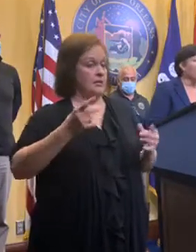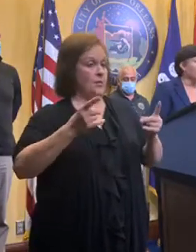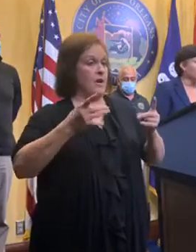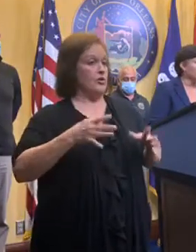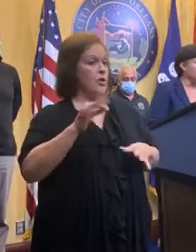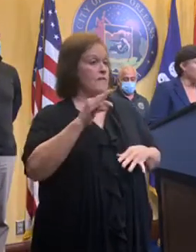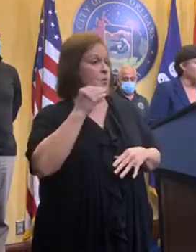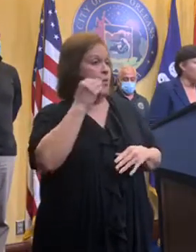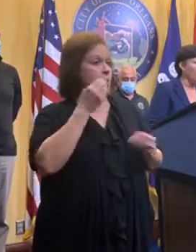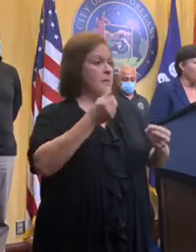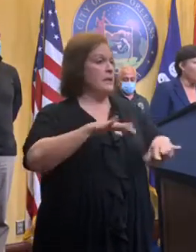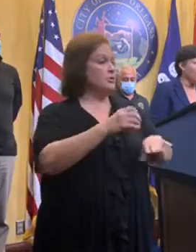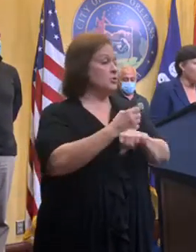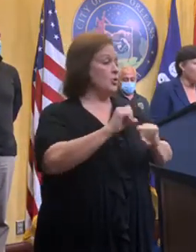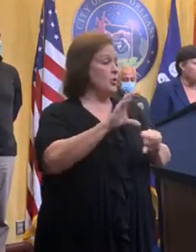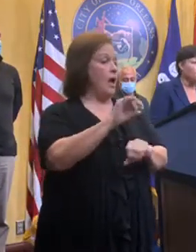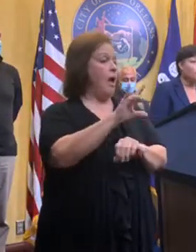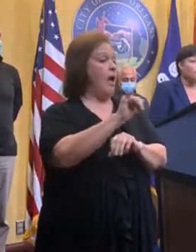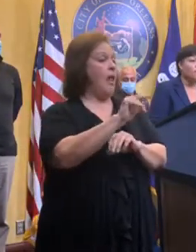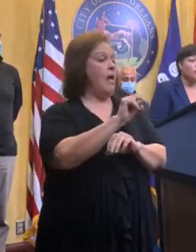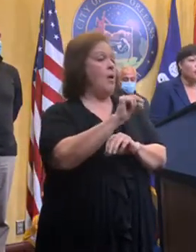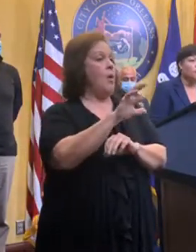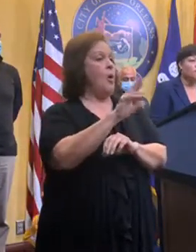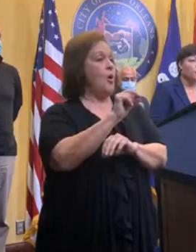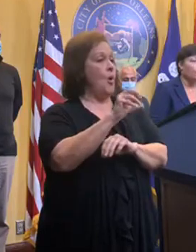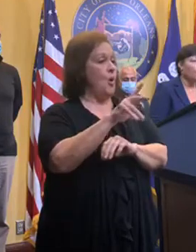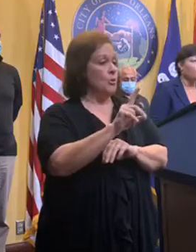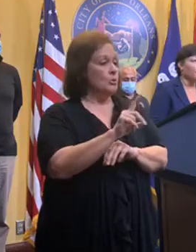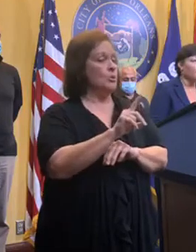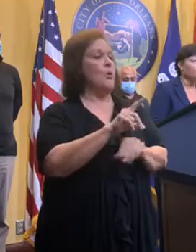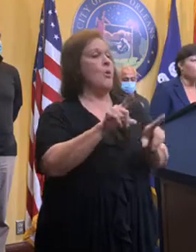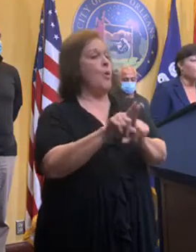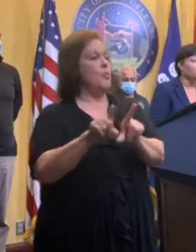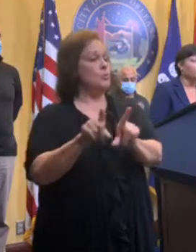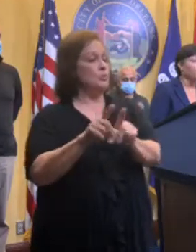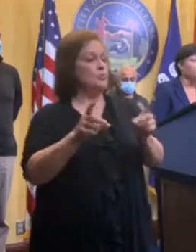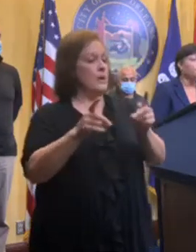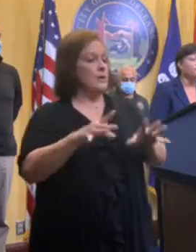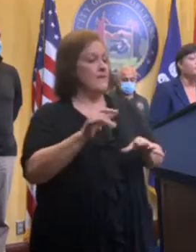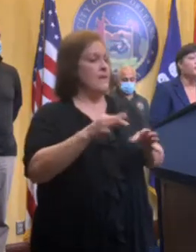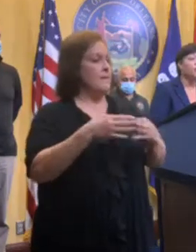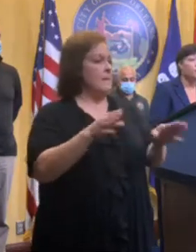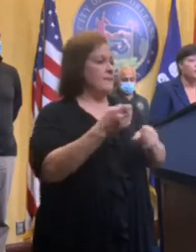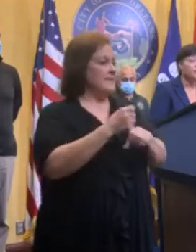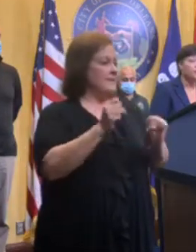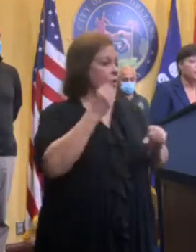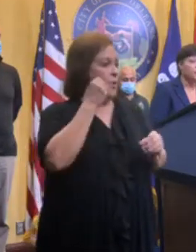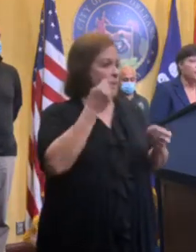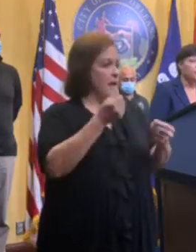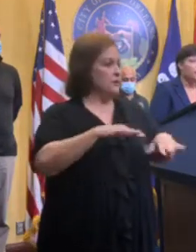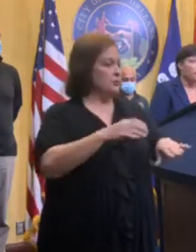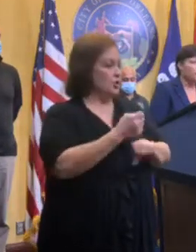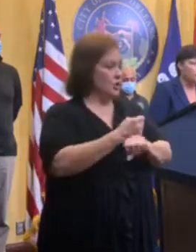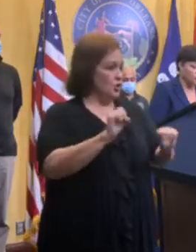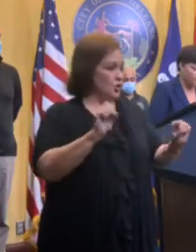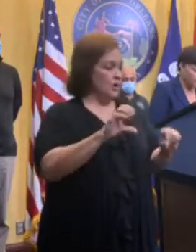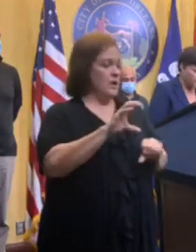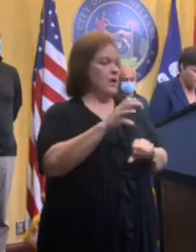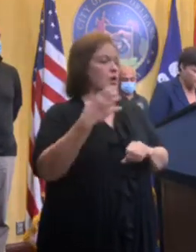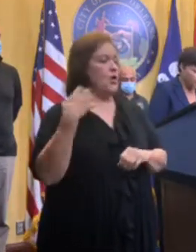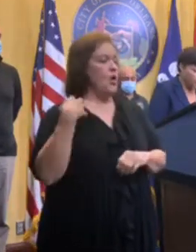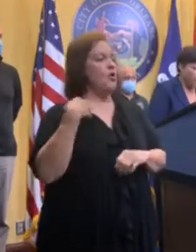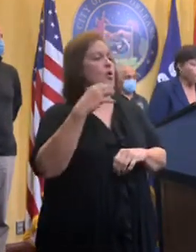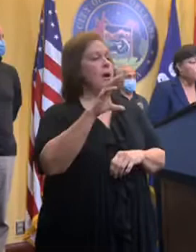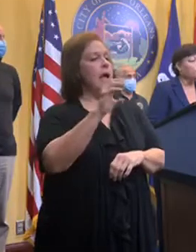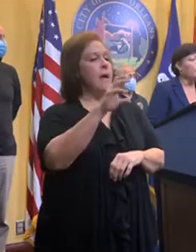Director of Homeland Security, Colin Arnold. I'm joined also by Director of Public Safety and Homeland Security, Colonel